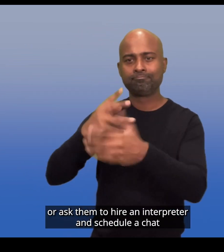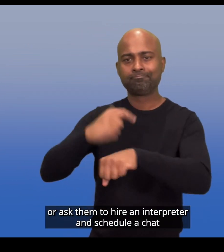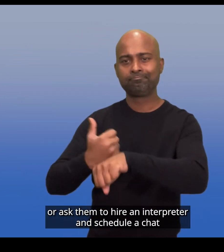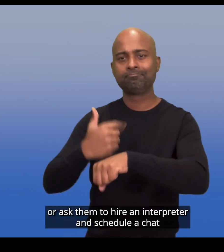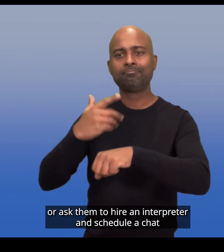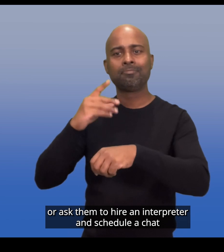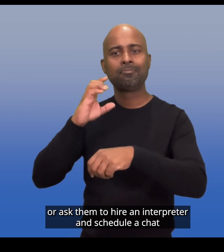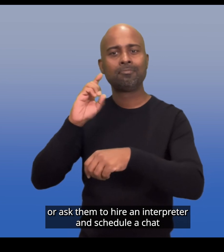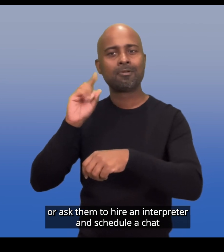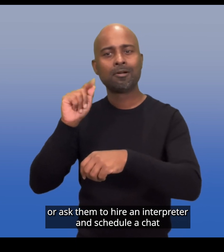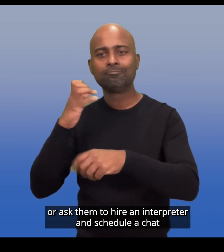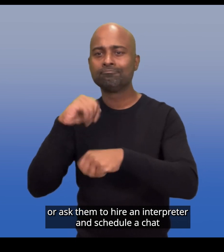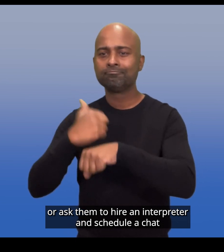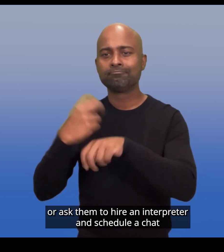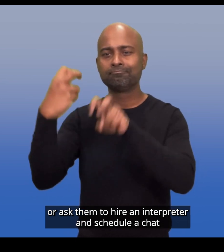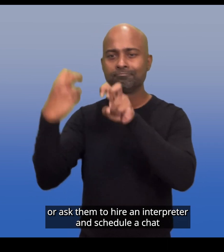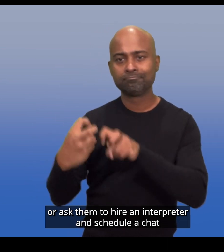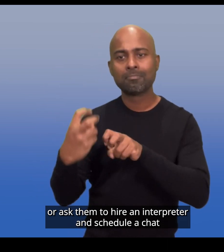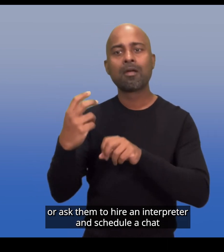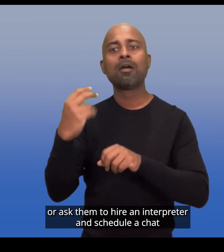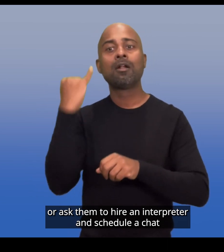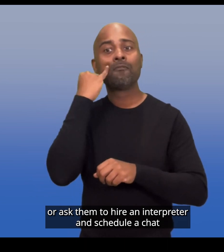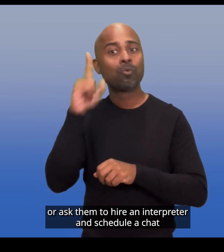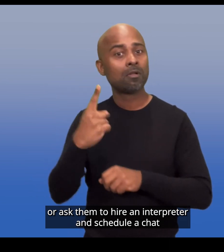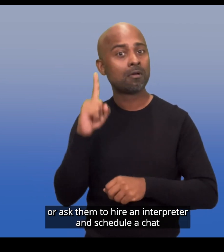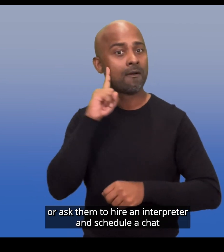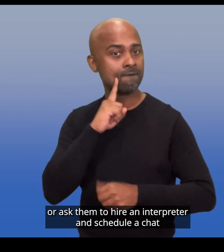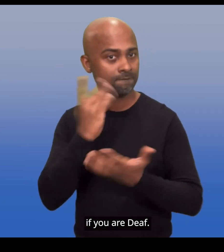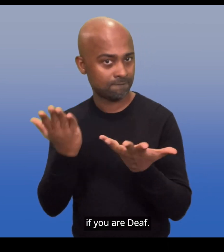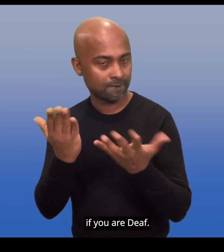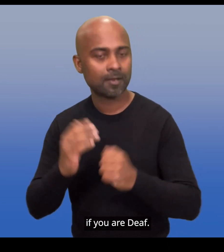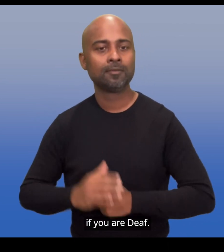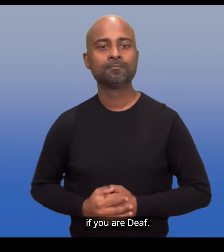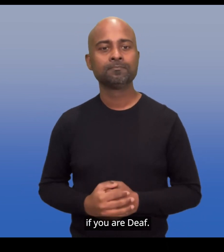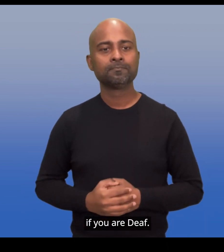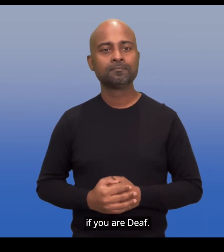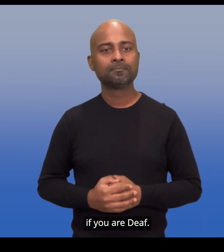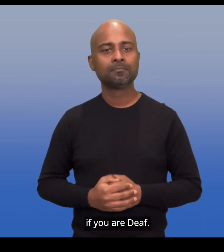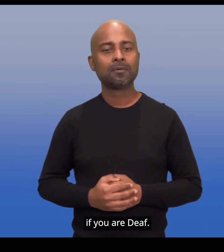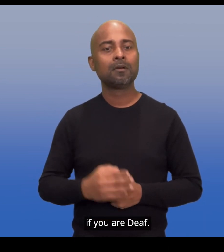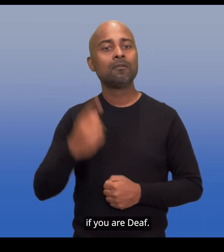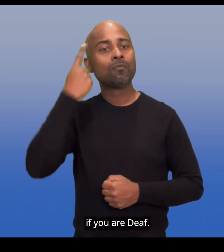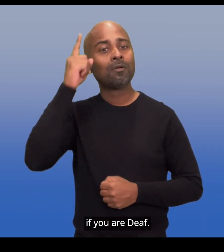them to hire an interpreter and schedule a chat if you are deaf.